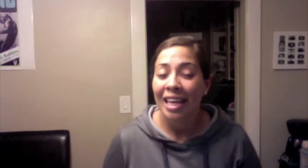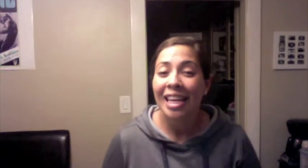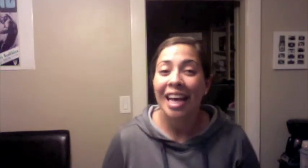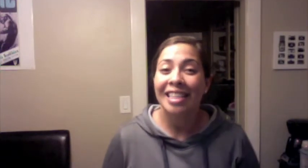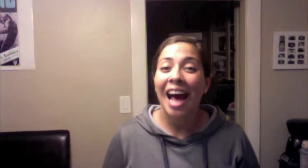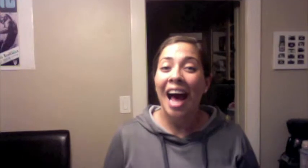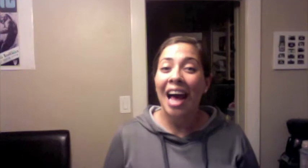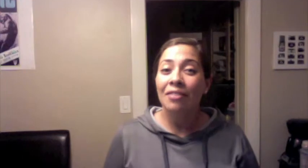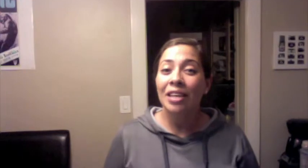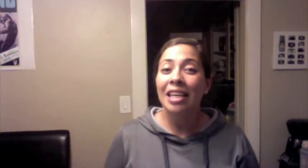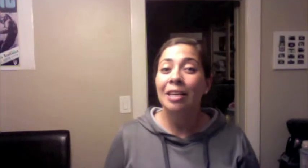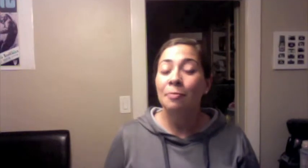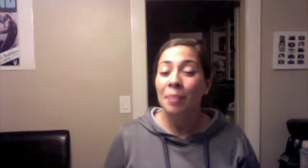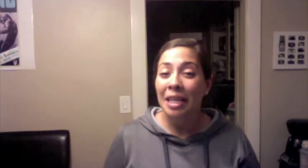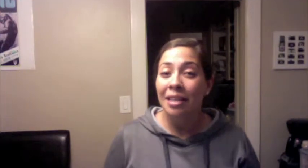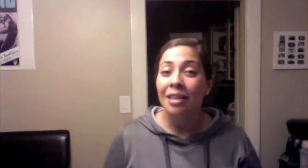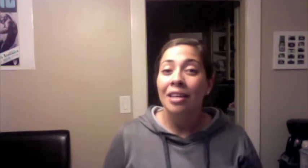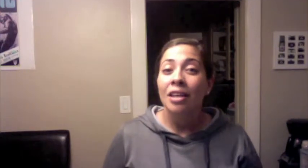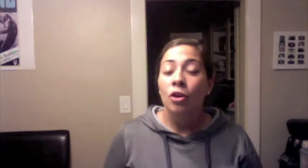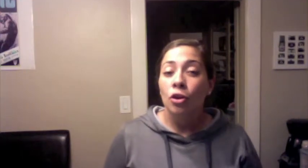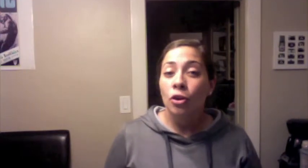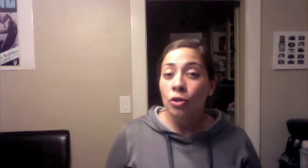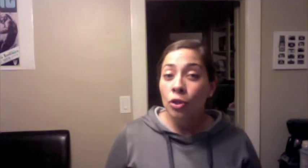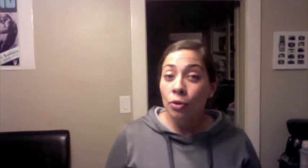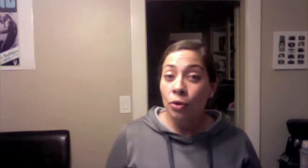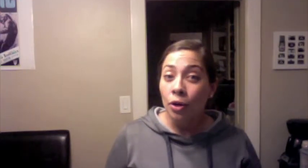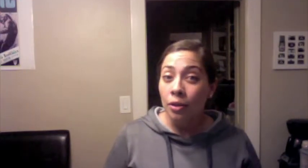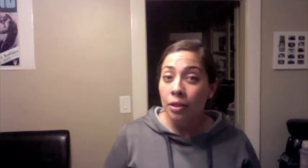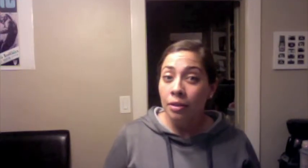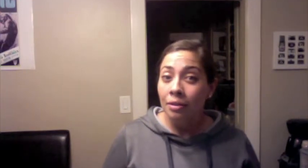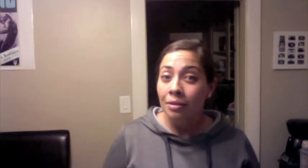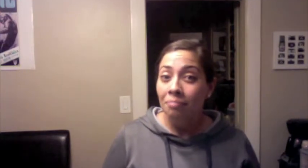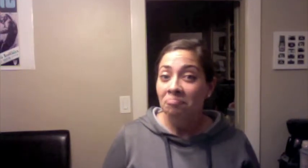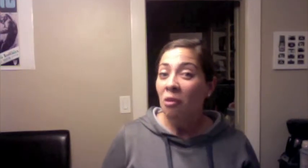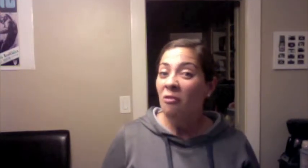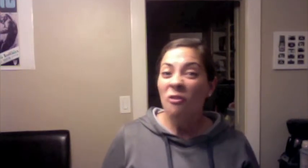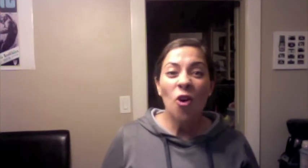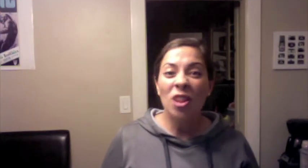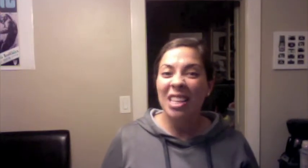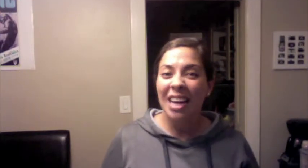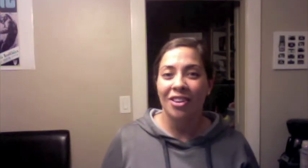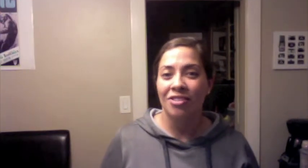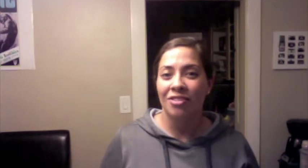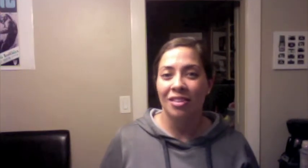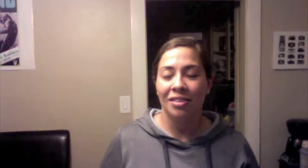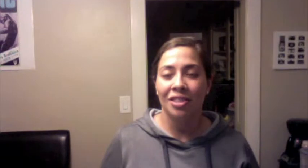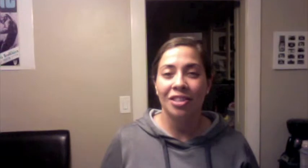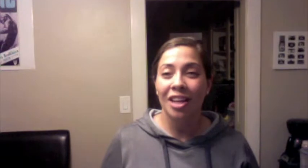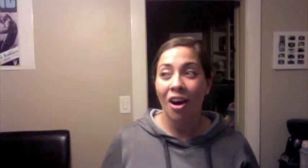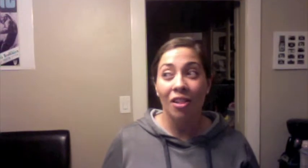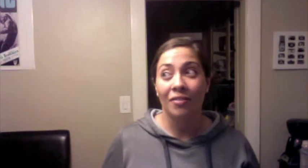Yes, Ivy and Bean. Those two girls, full of characteristics, just like all of us